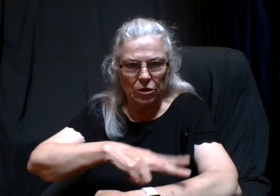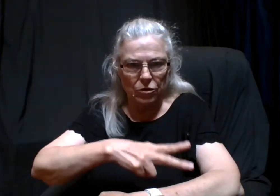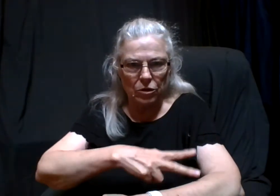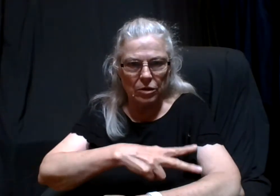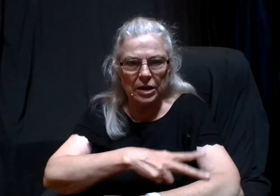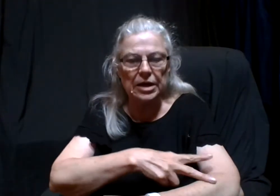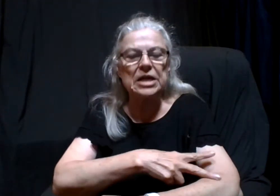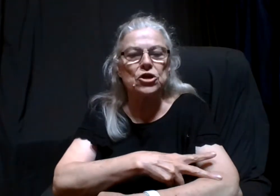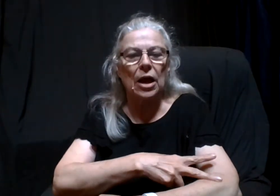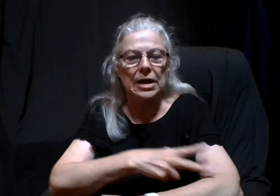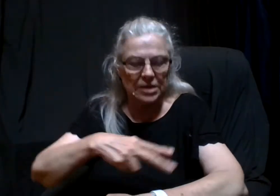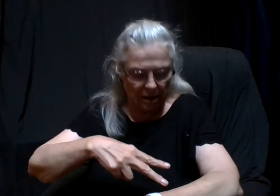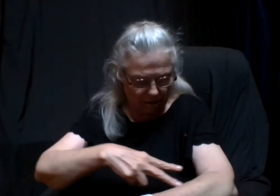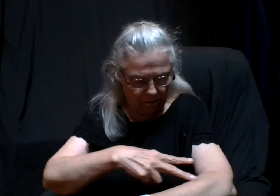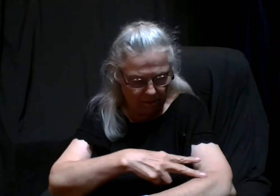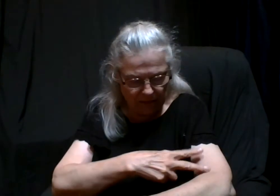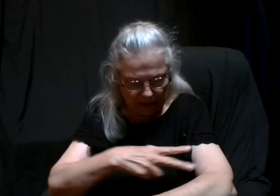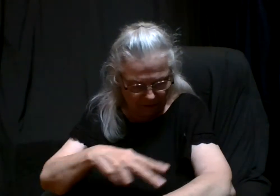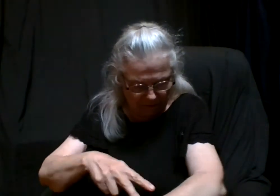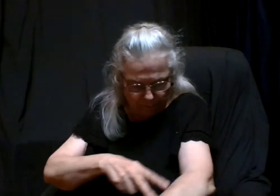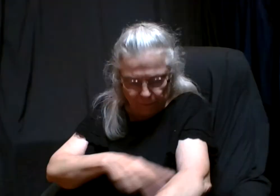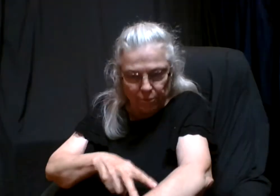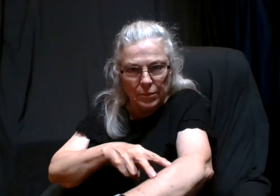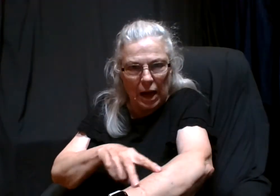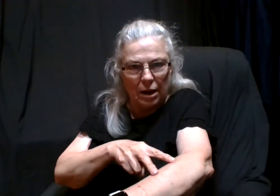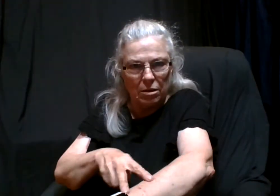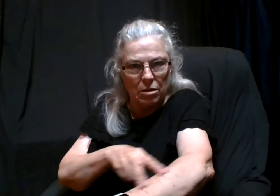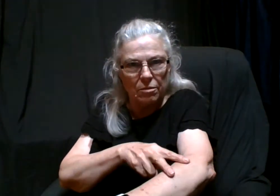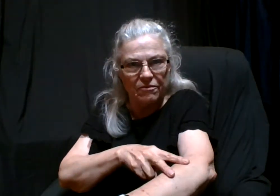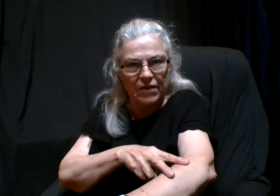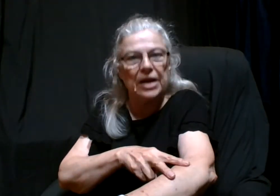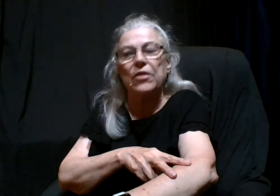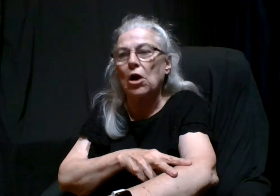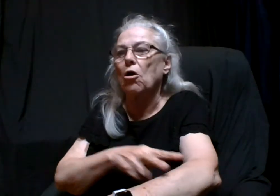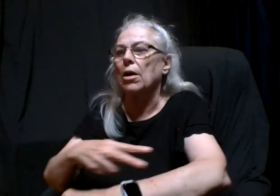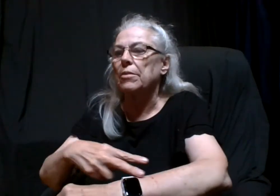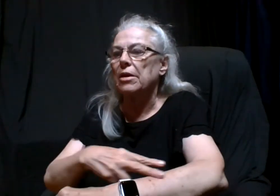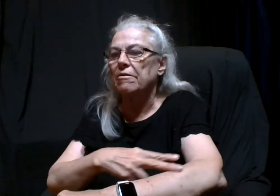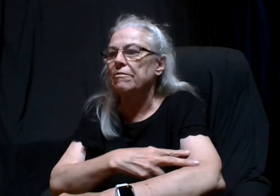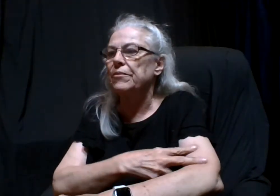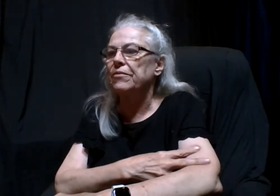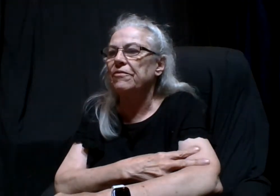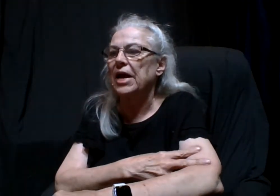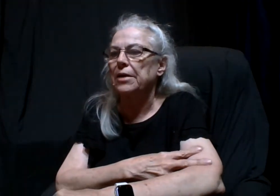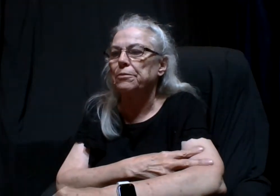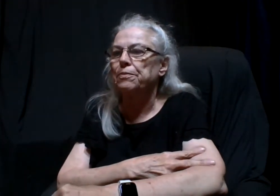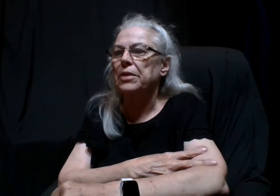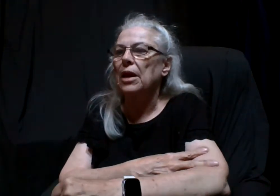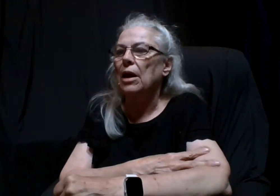you're initializing that uh, vein in the arm. Vein.